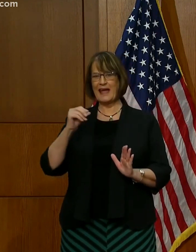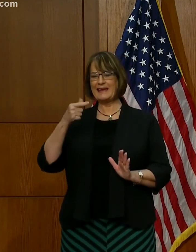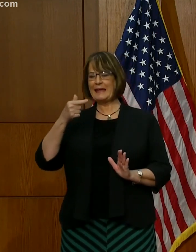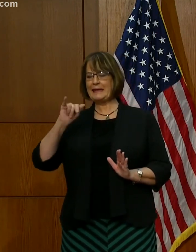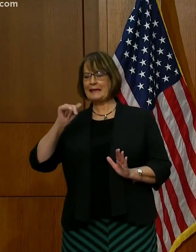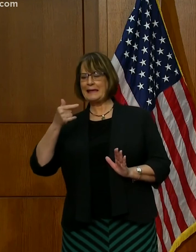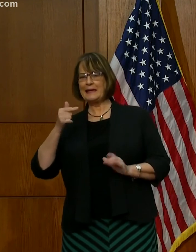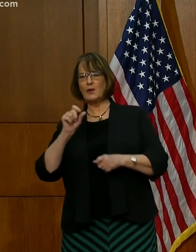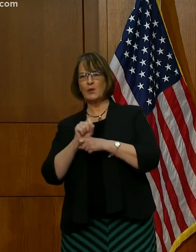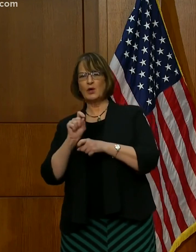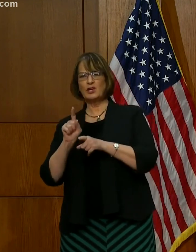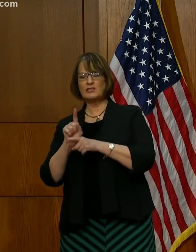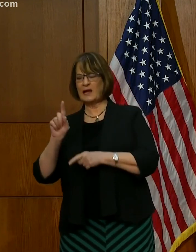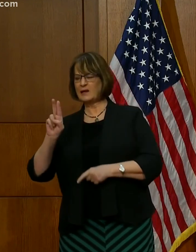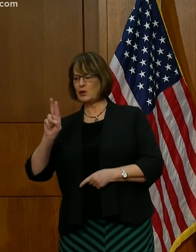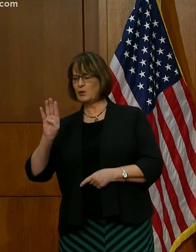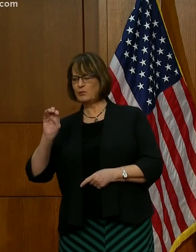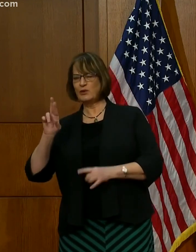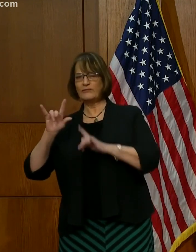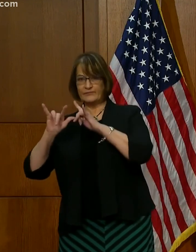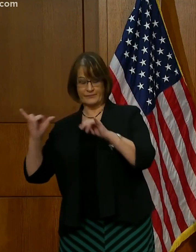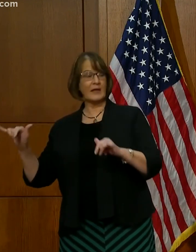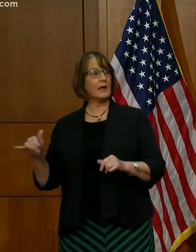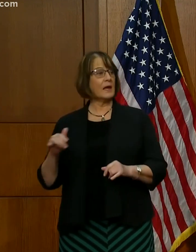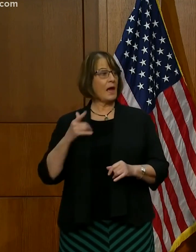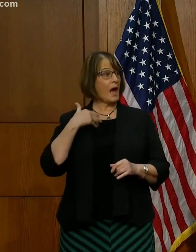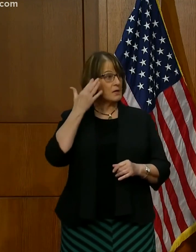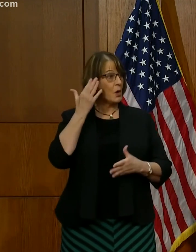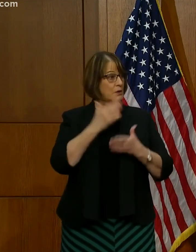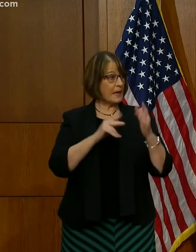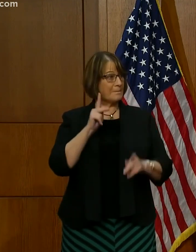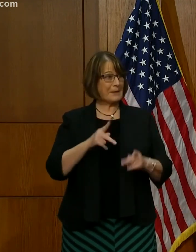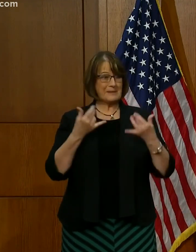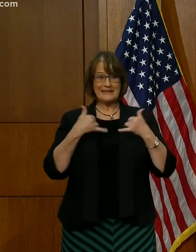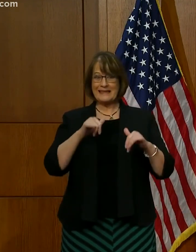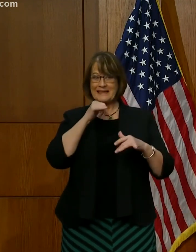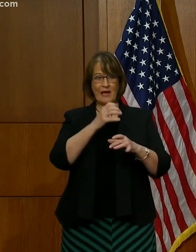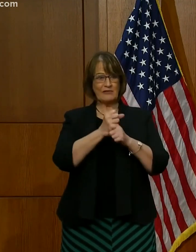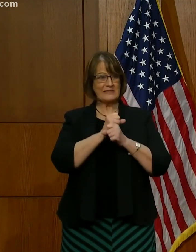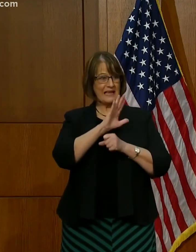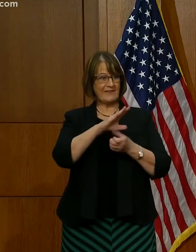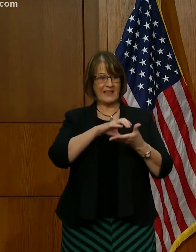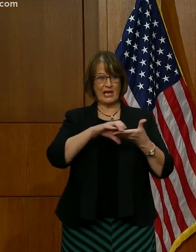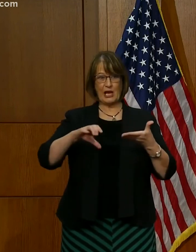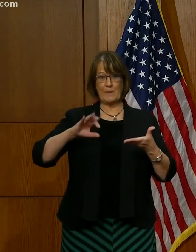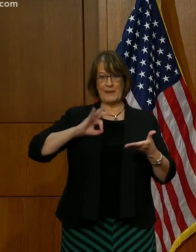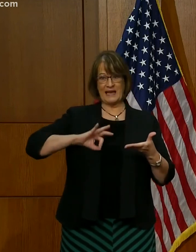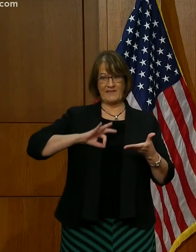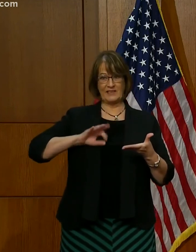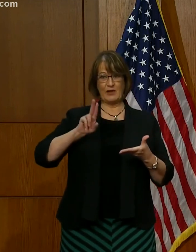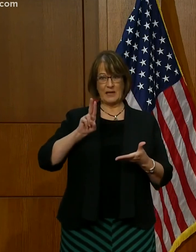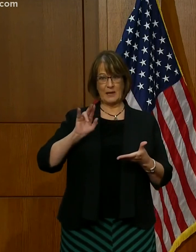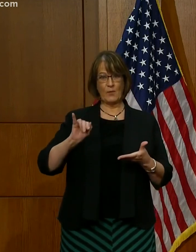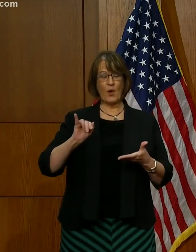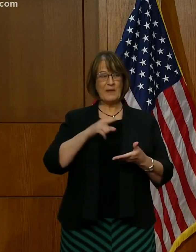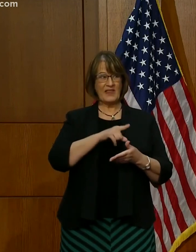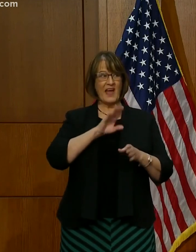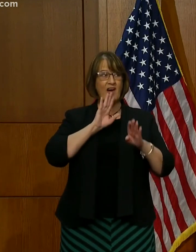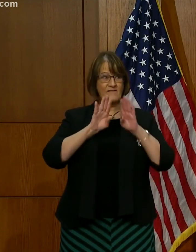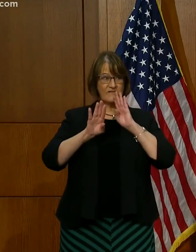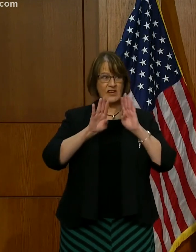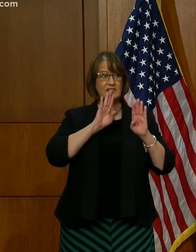workers. I know that some people still have not received these benefits, and they're frustrated.